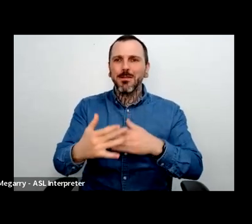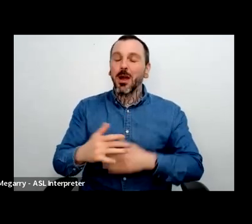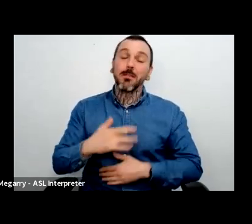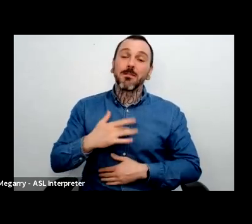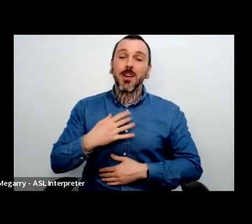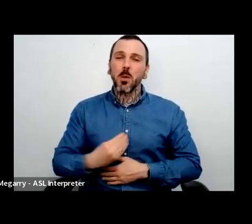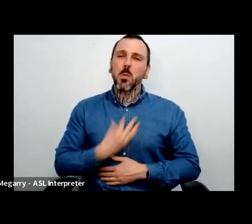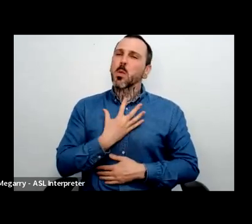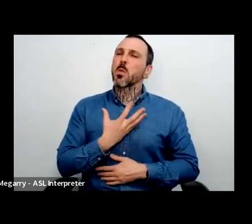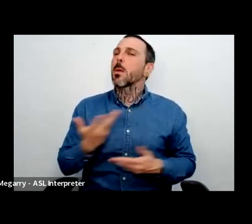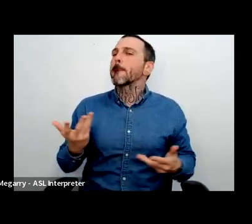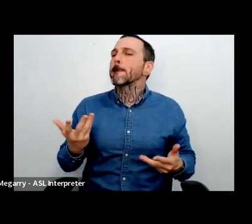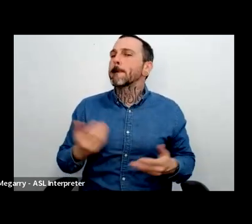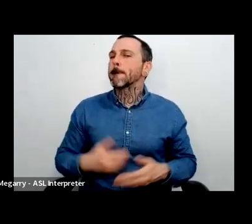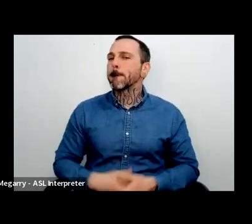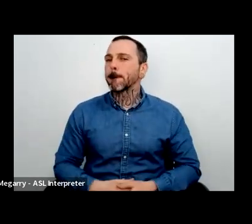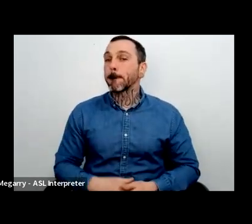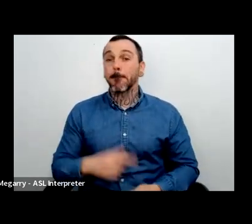Gideon?